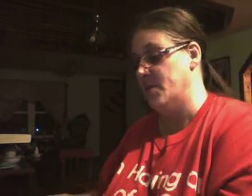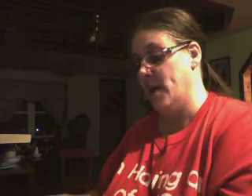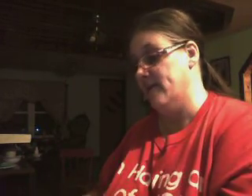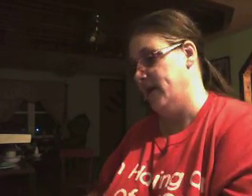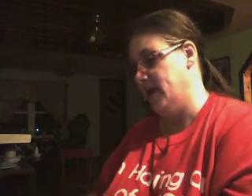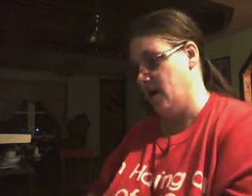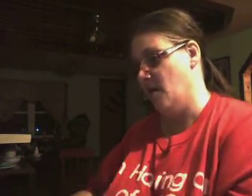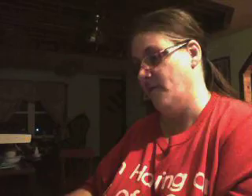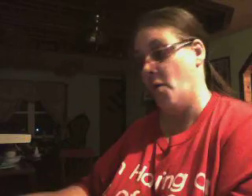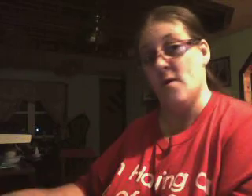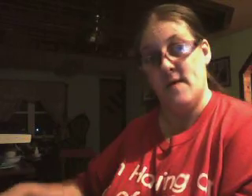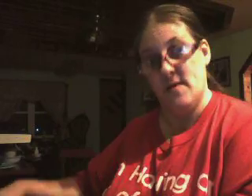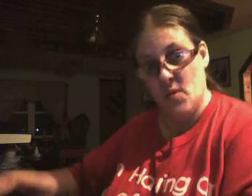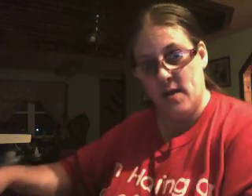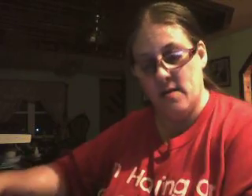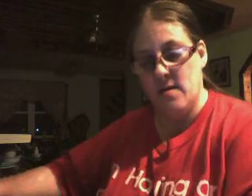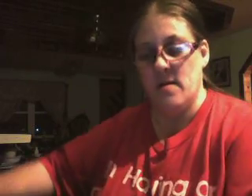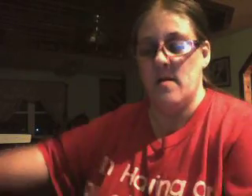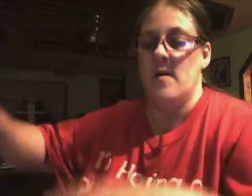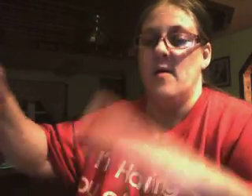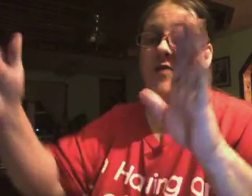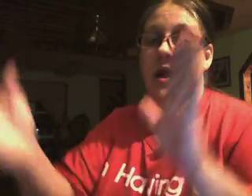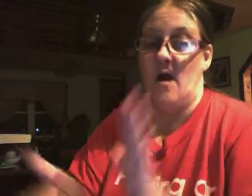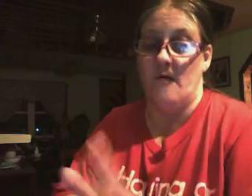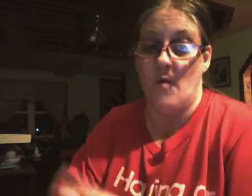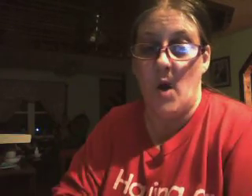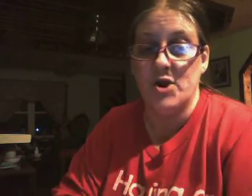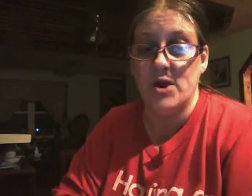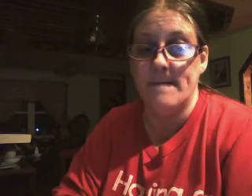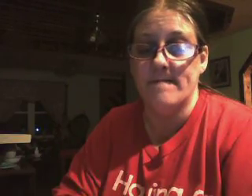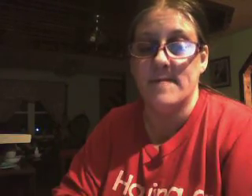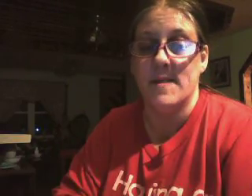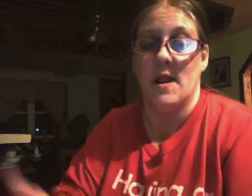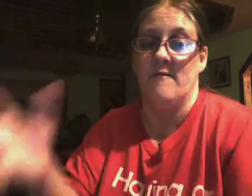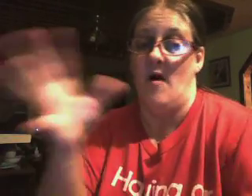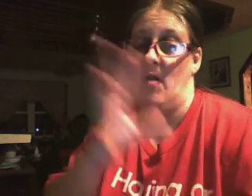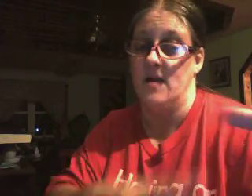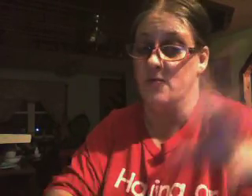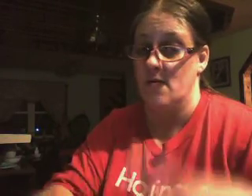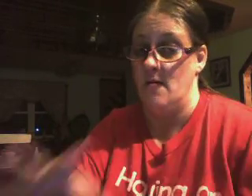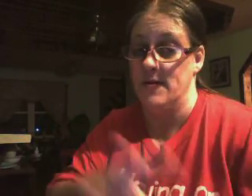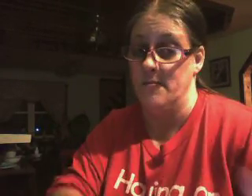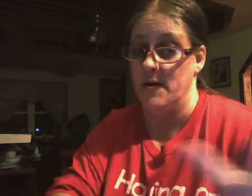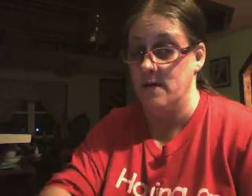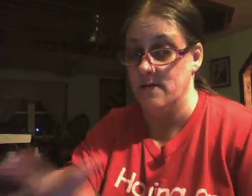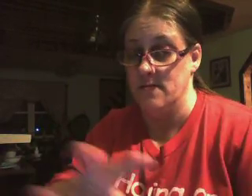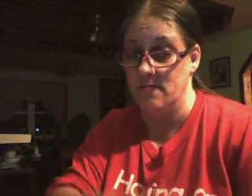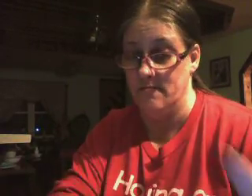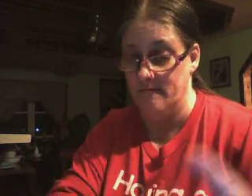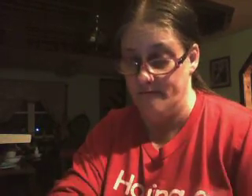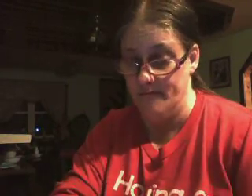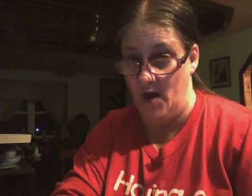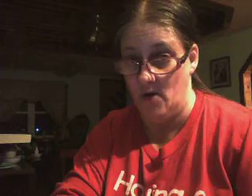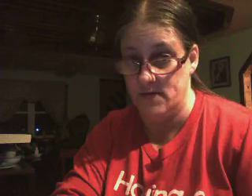the Week video for this week. Thank y'all for watching. Leave all answers, comments, opinions,